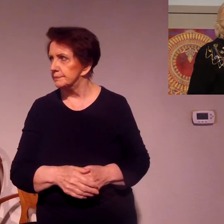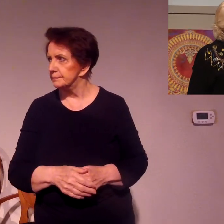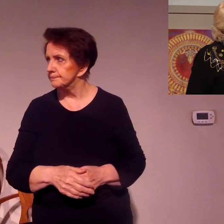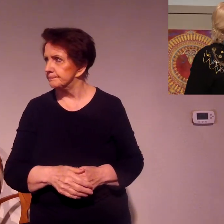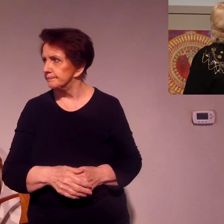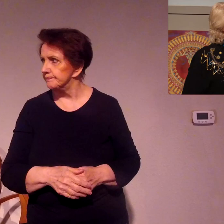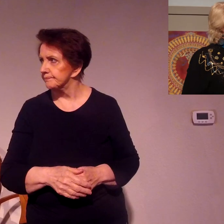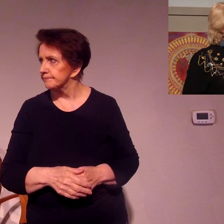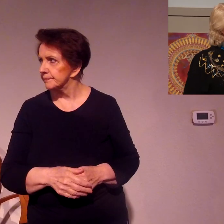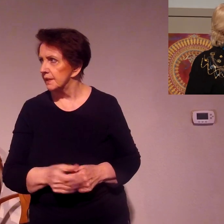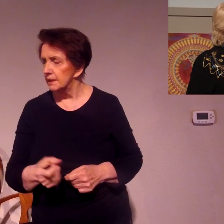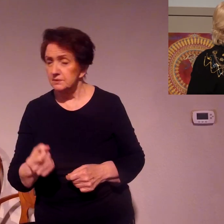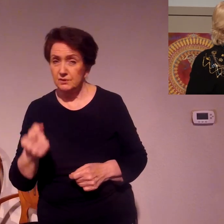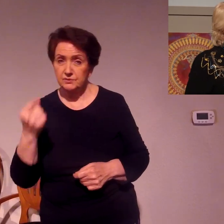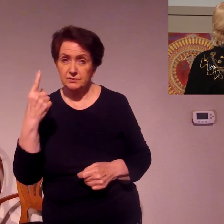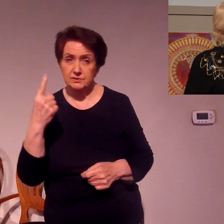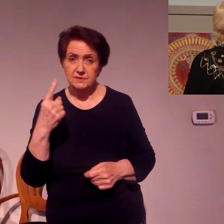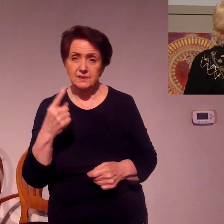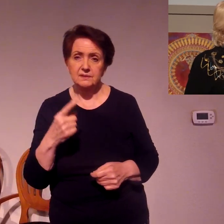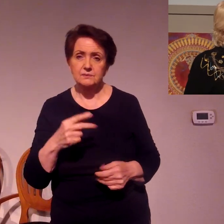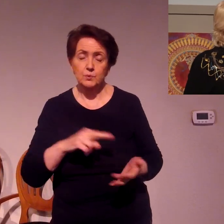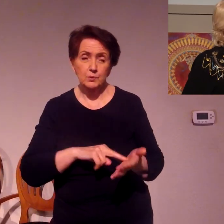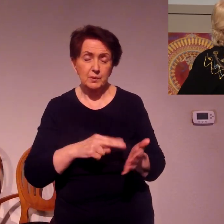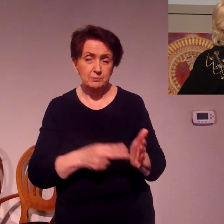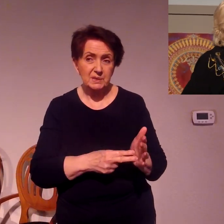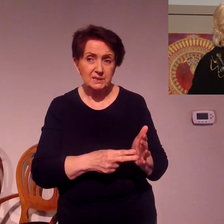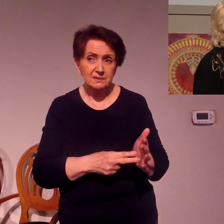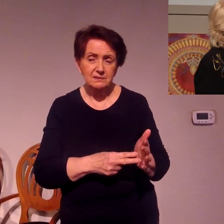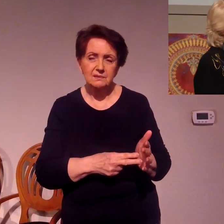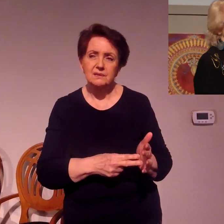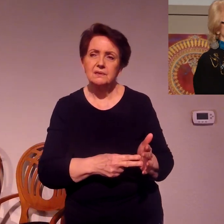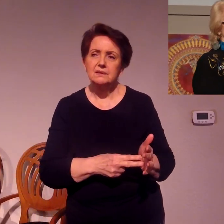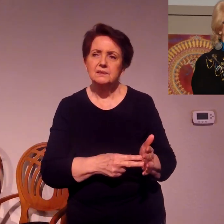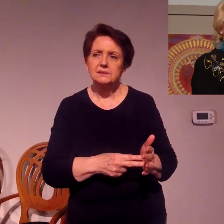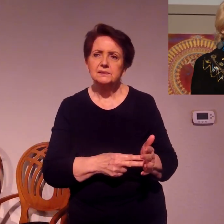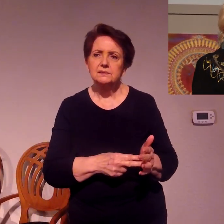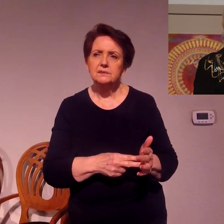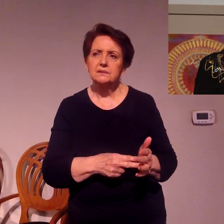and understand that what we're talking about is really